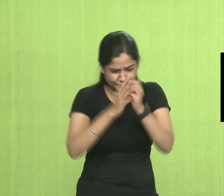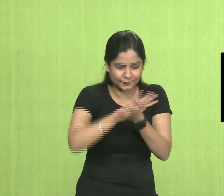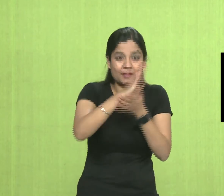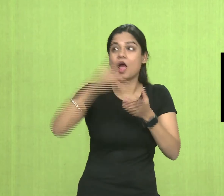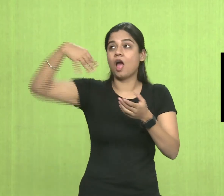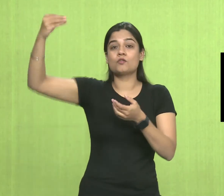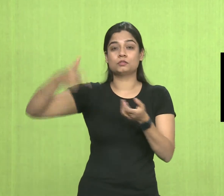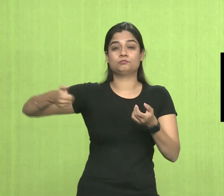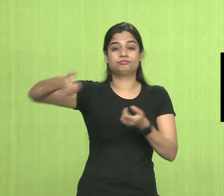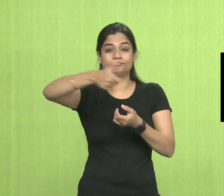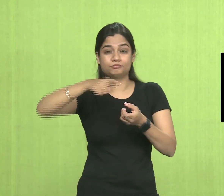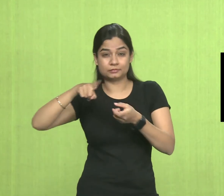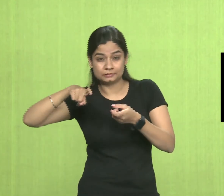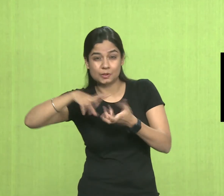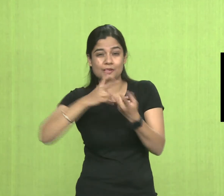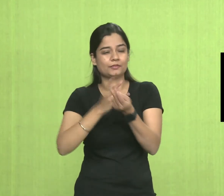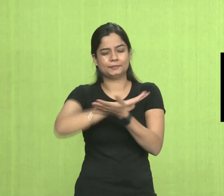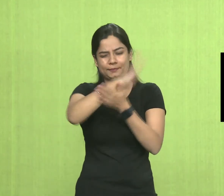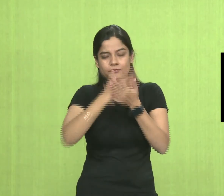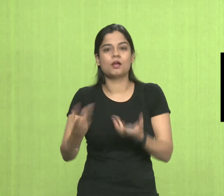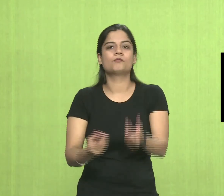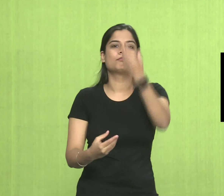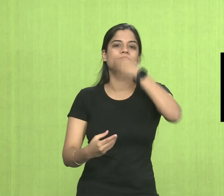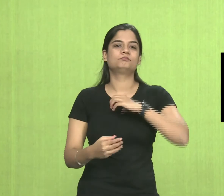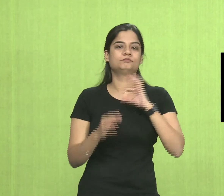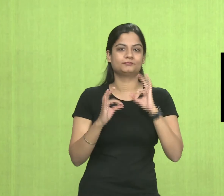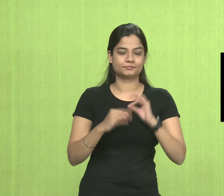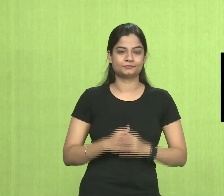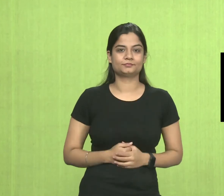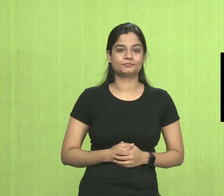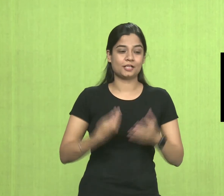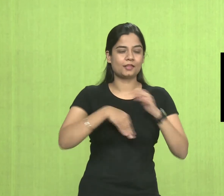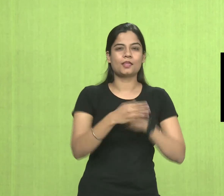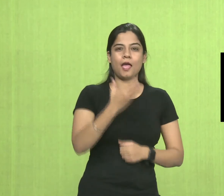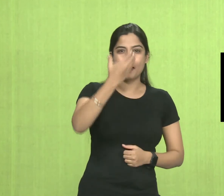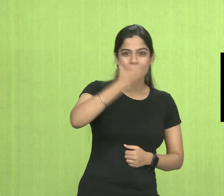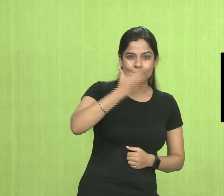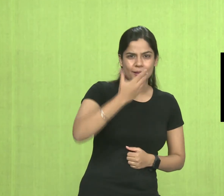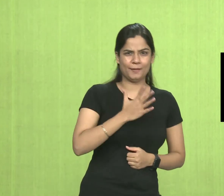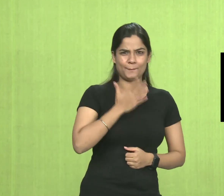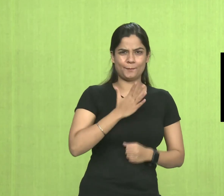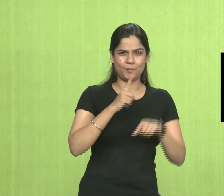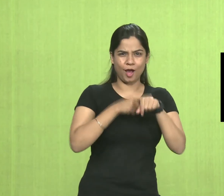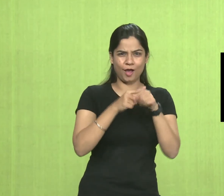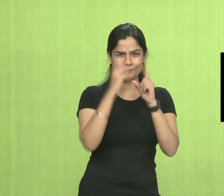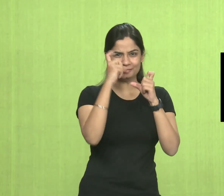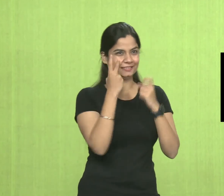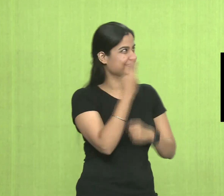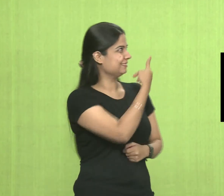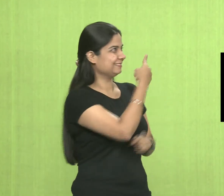before that. So always wash the fruits before consuming them. It could have pesticides, etc. You